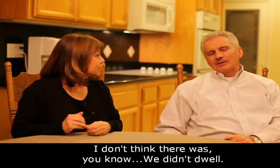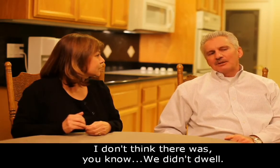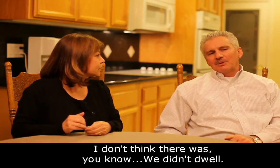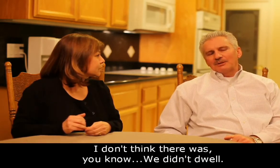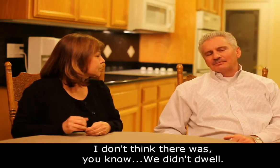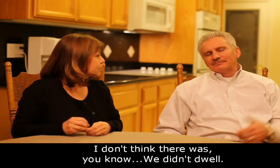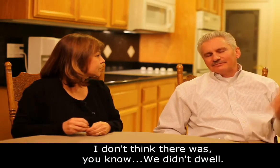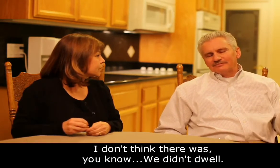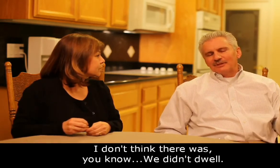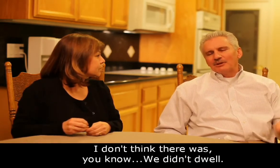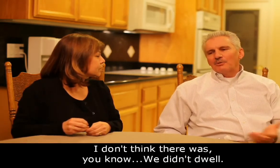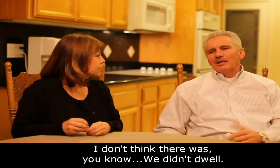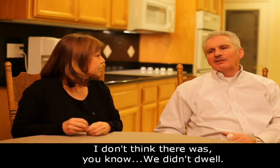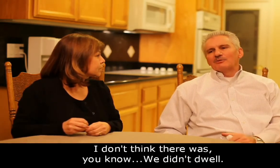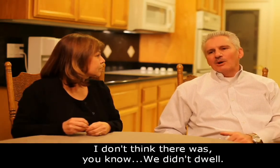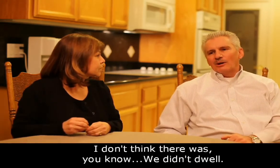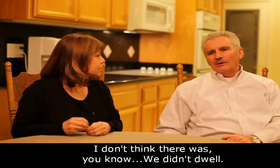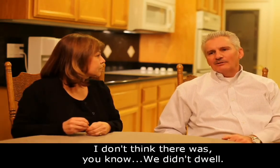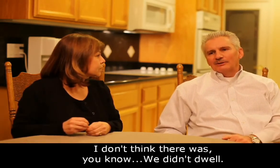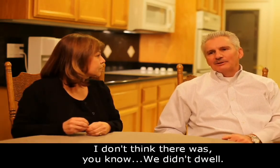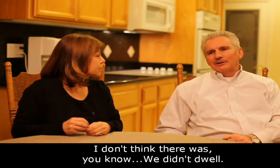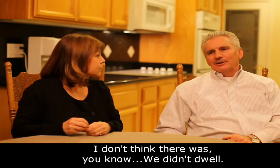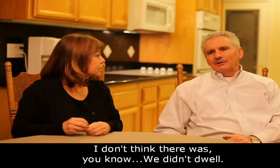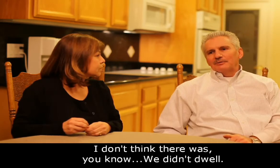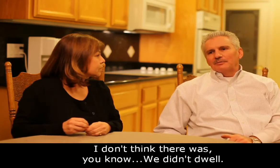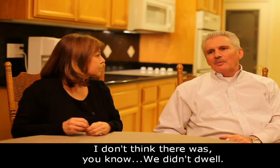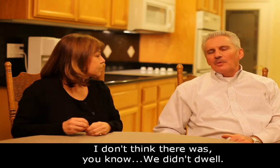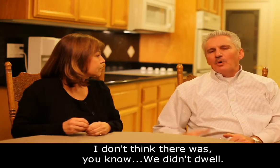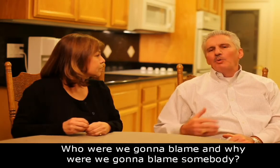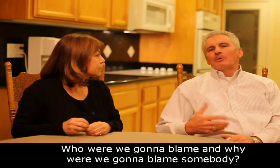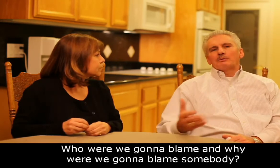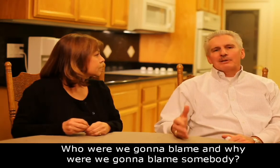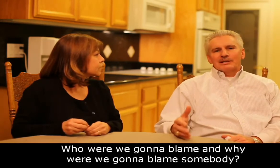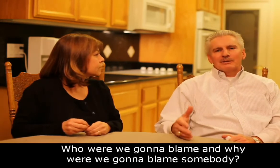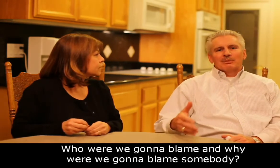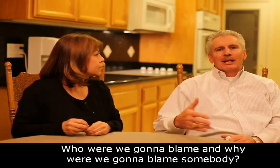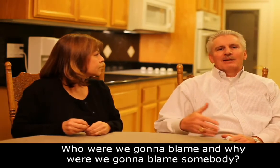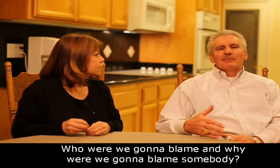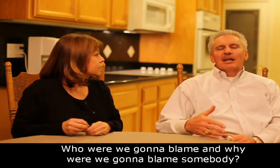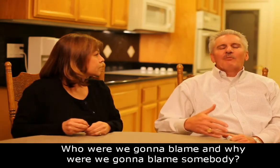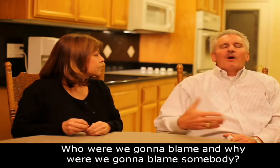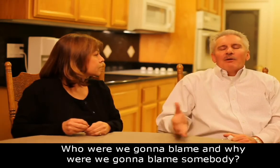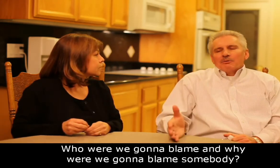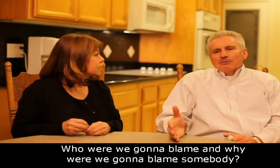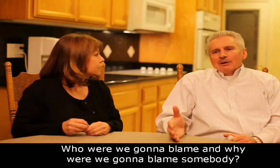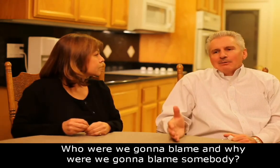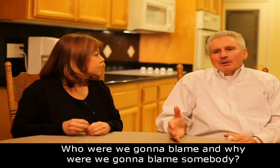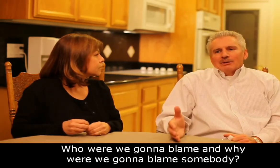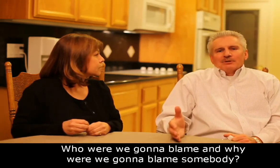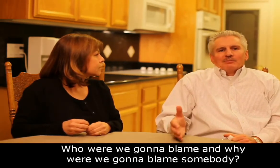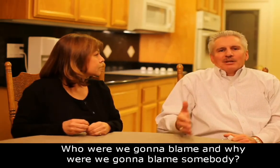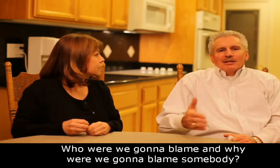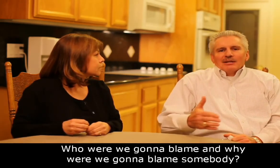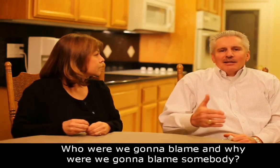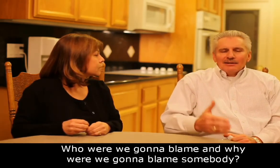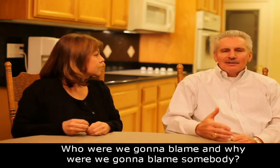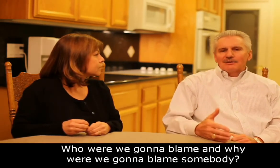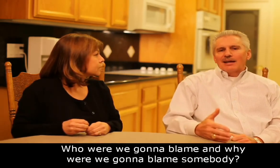we didn't dwell. Who were we going to blame, and why were we going to blame somebody? This has